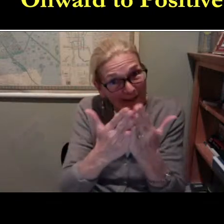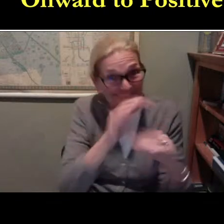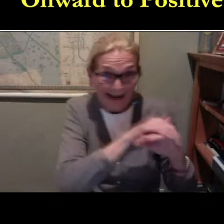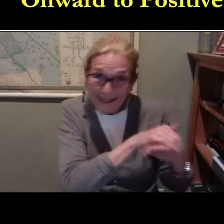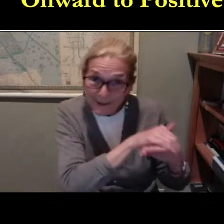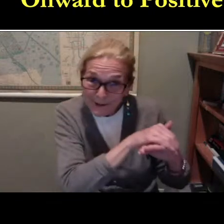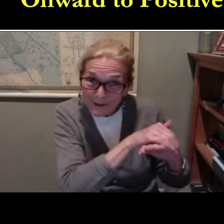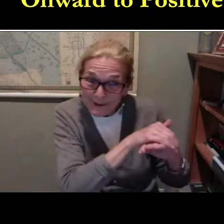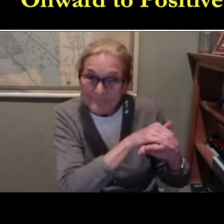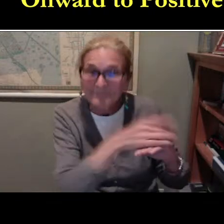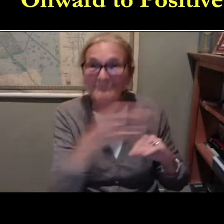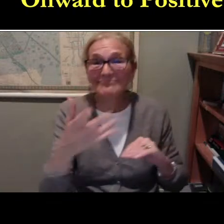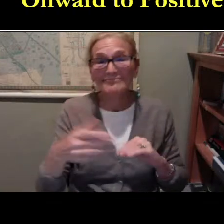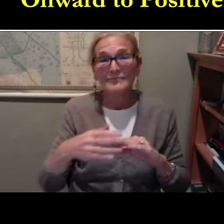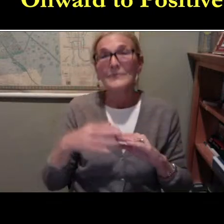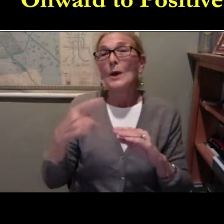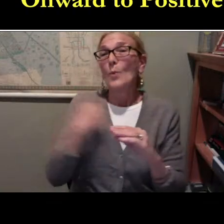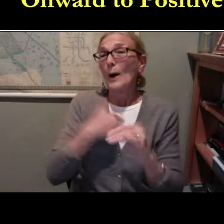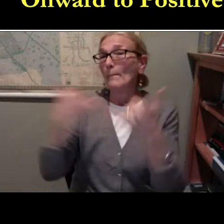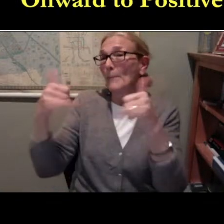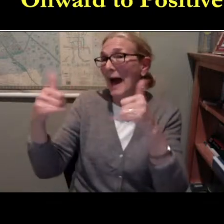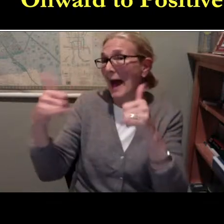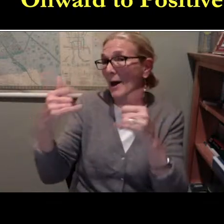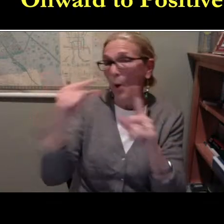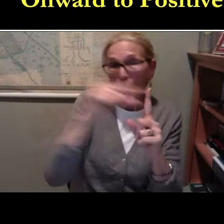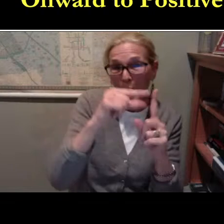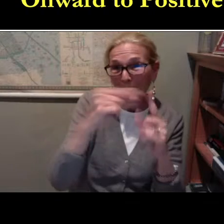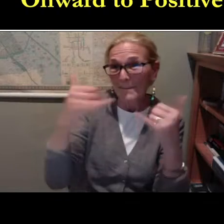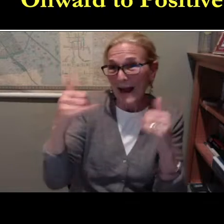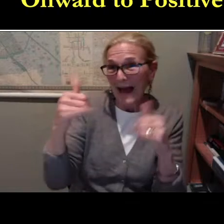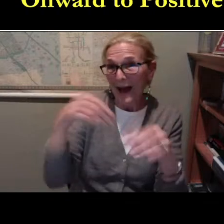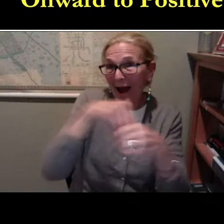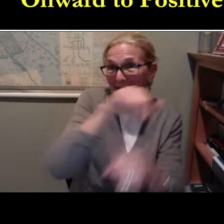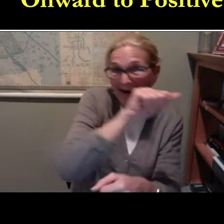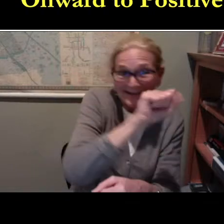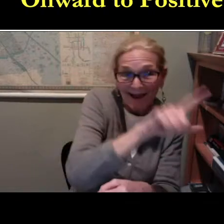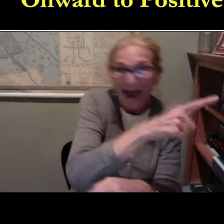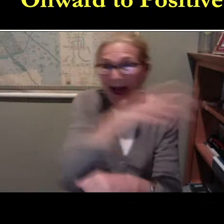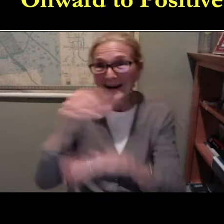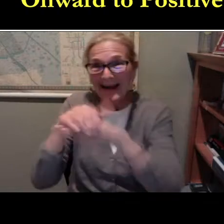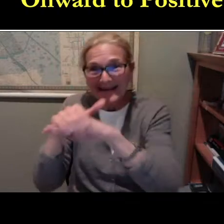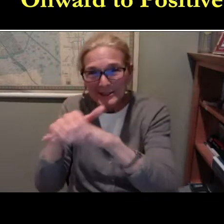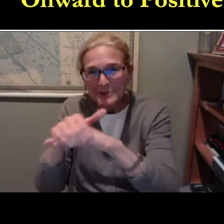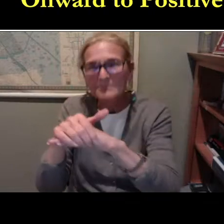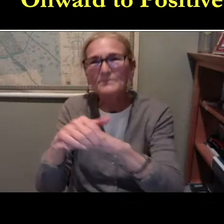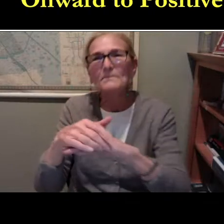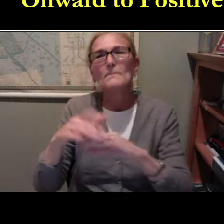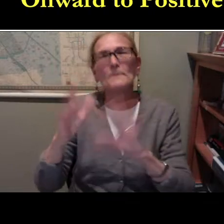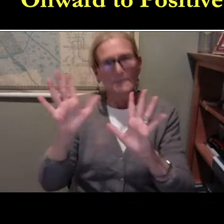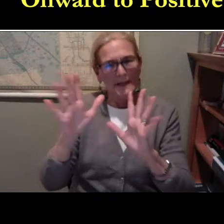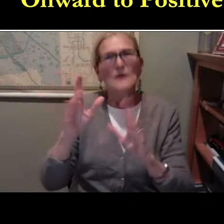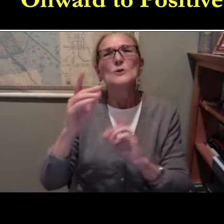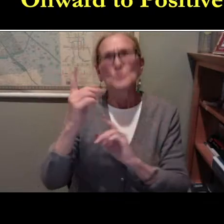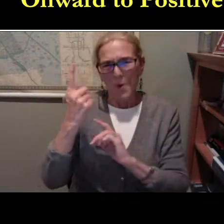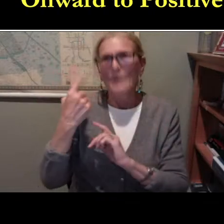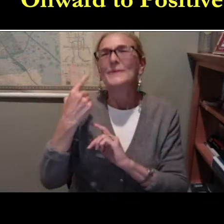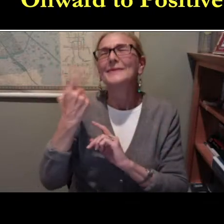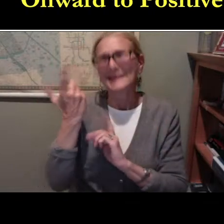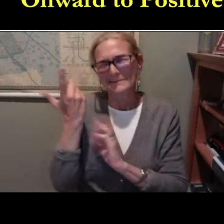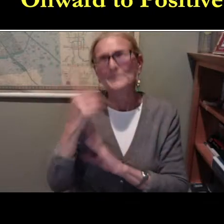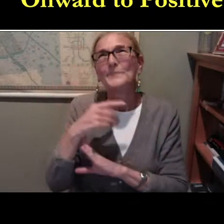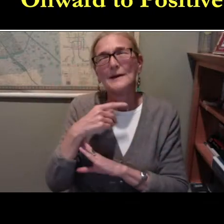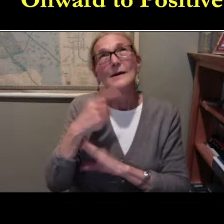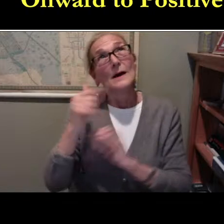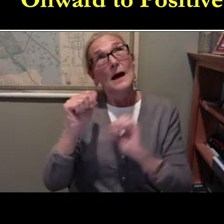they they are really good at navigating both worlds, being able to